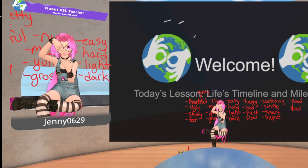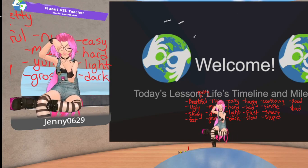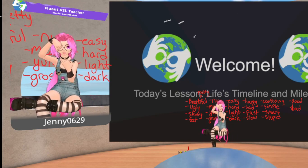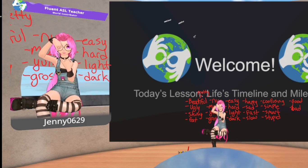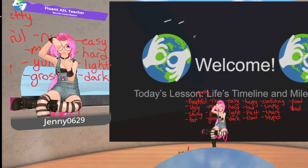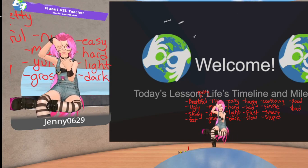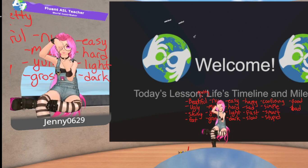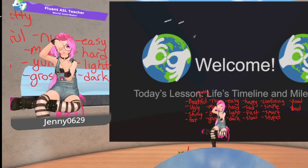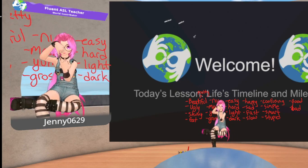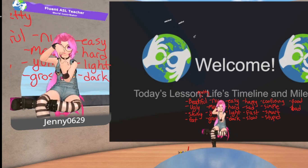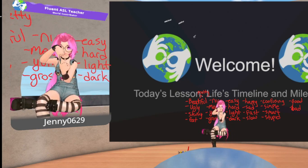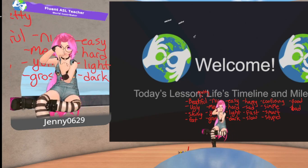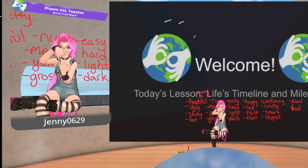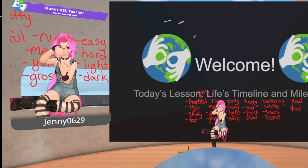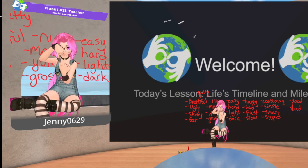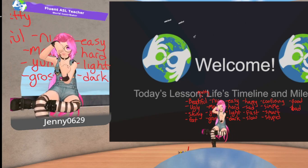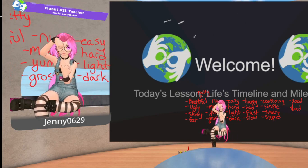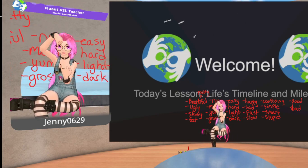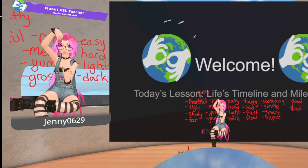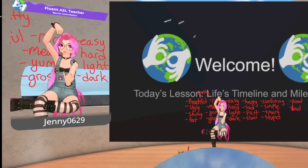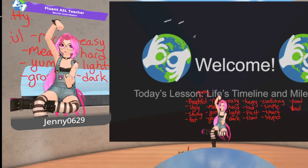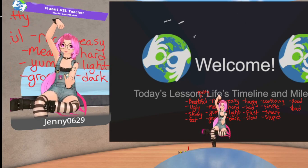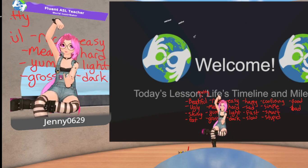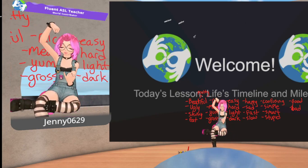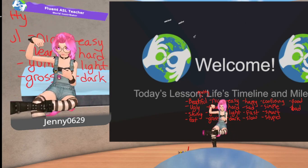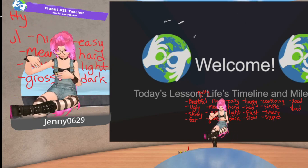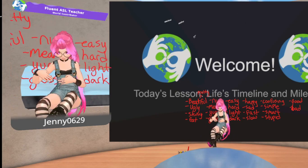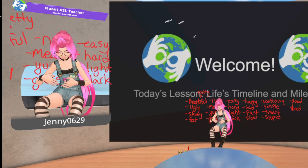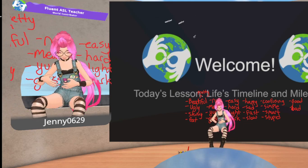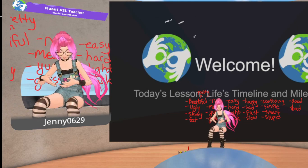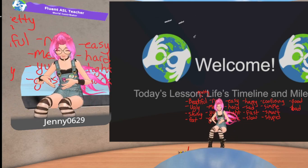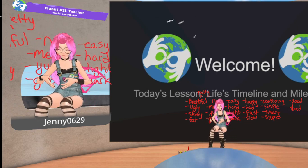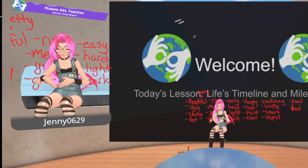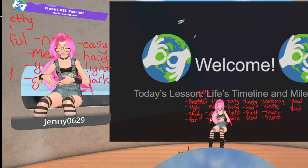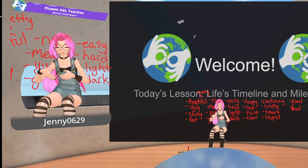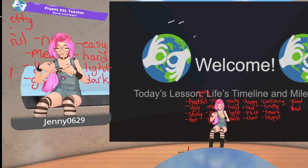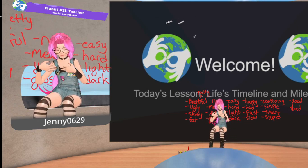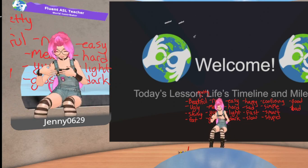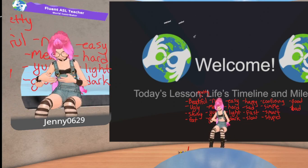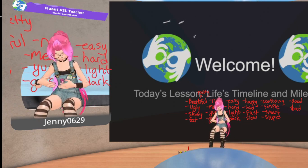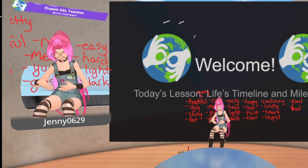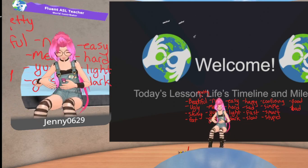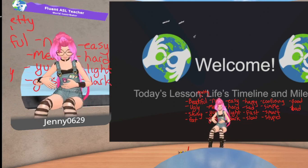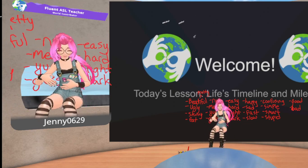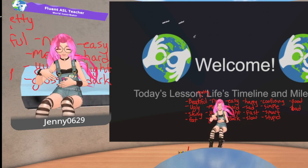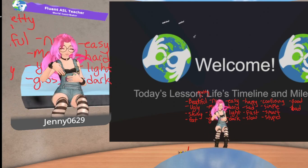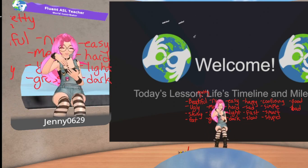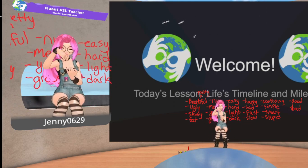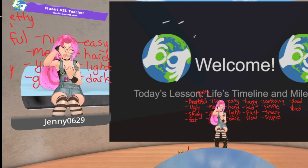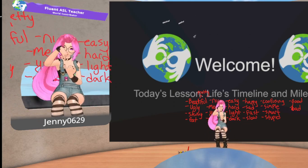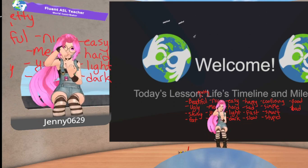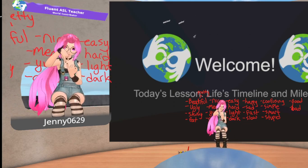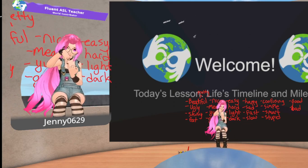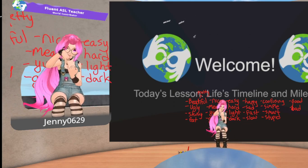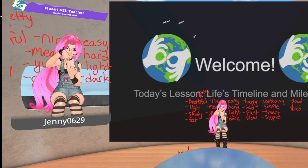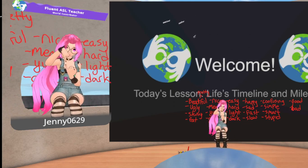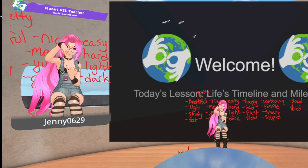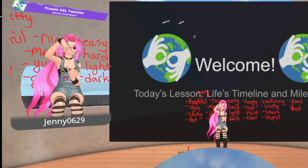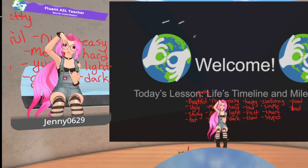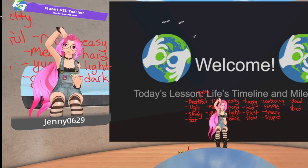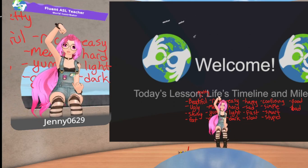towards yourself and pull up like this, showing a very thin person. Imagine you're kind